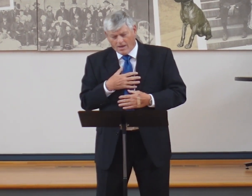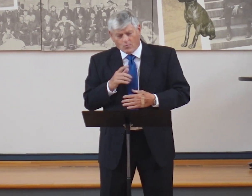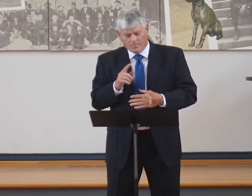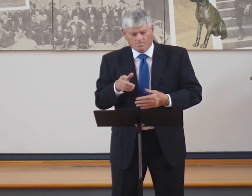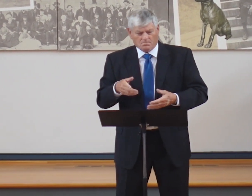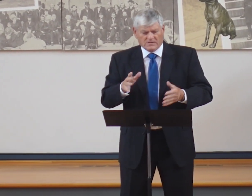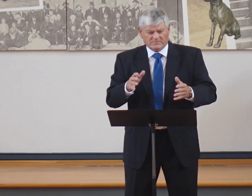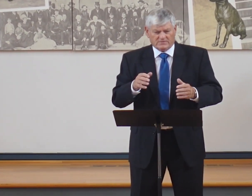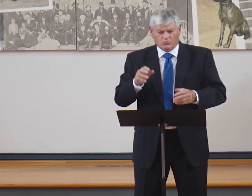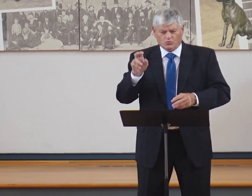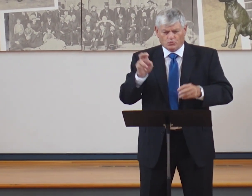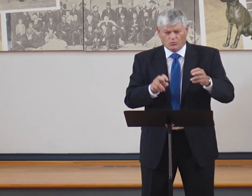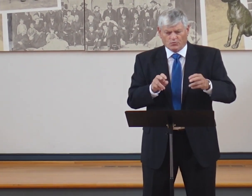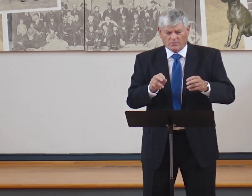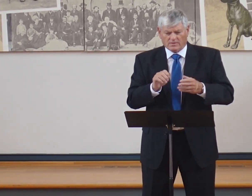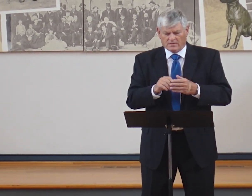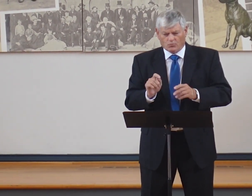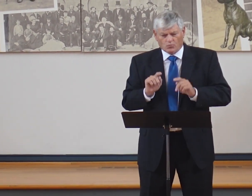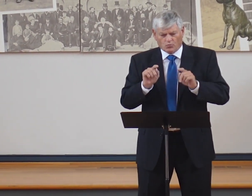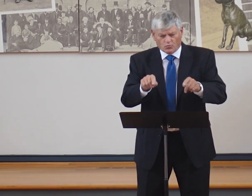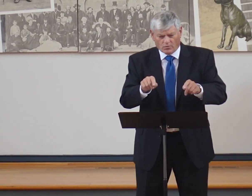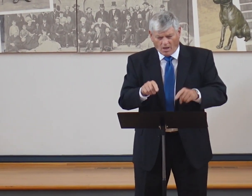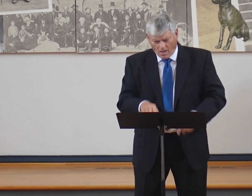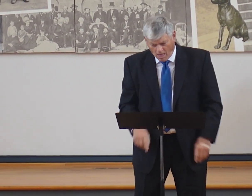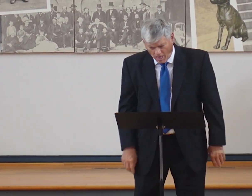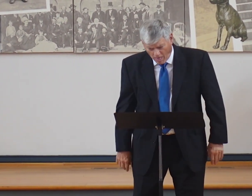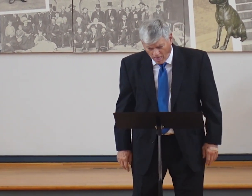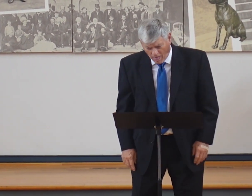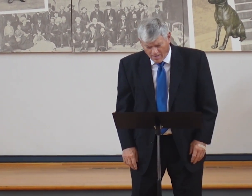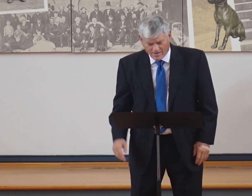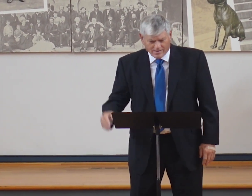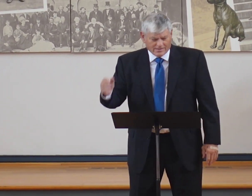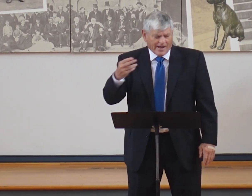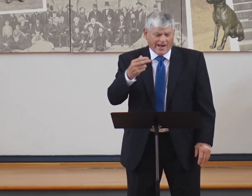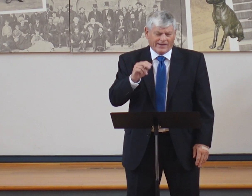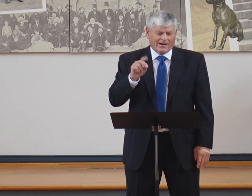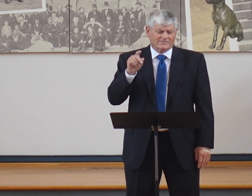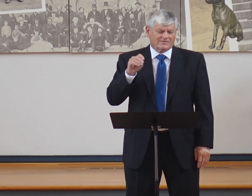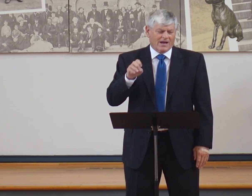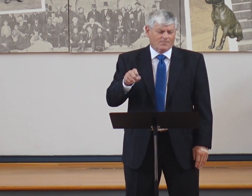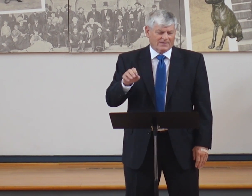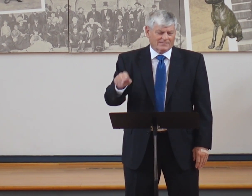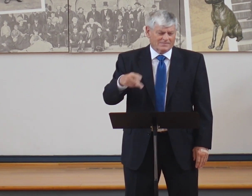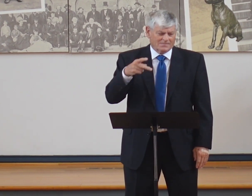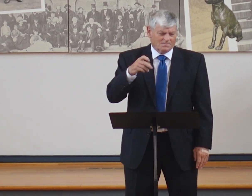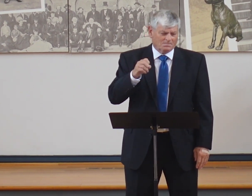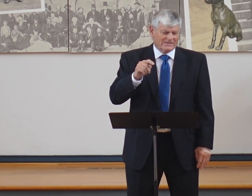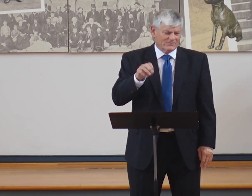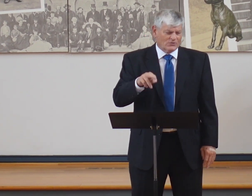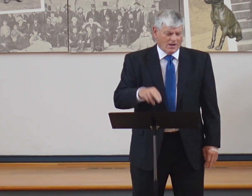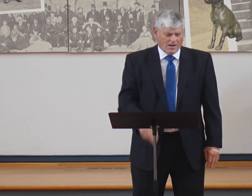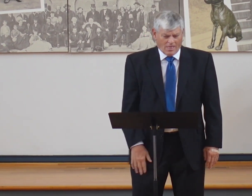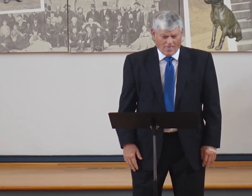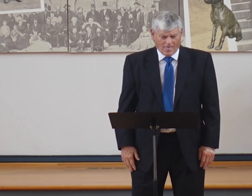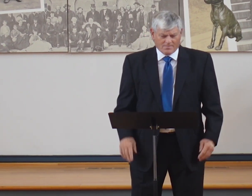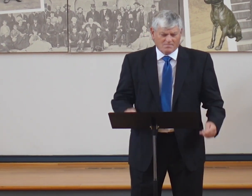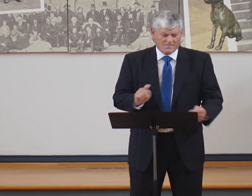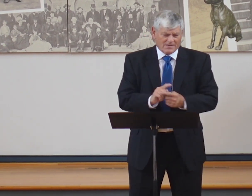and they met at a basketball tournament that she went to and just fell in love. And just thought he was so handsome, handsome